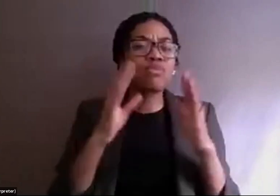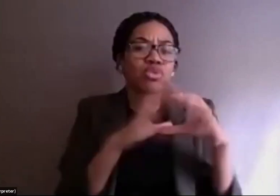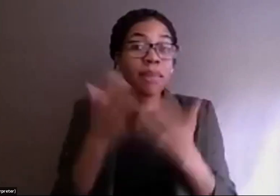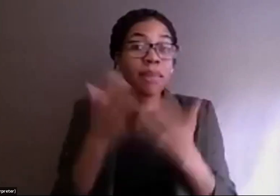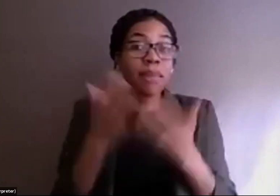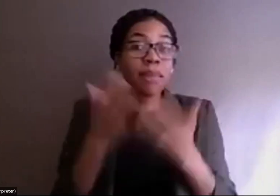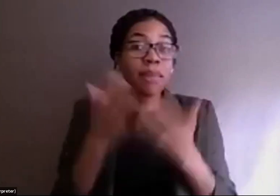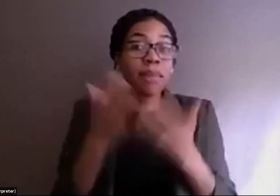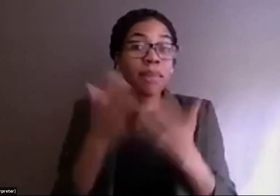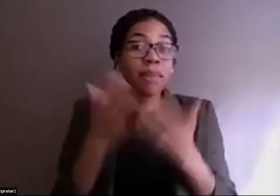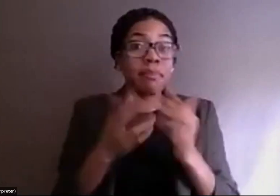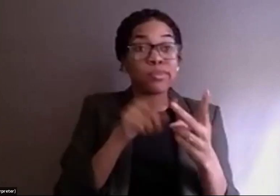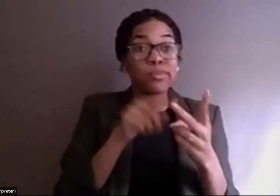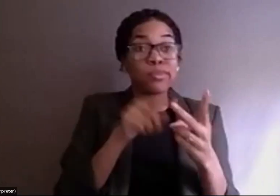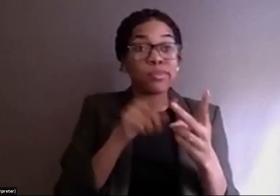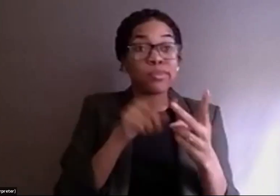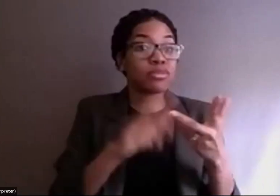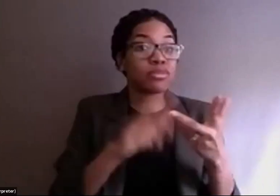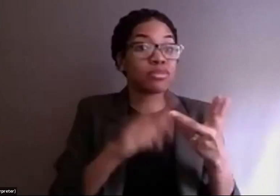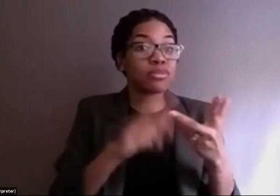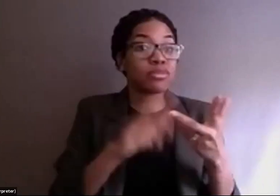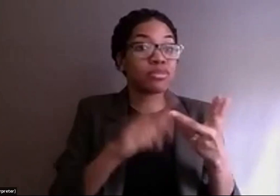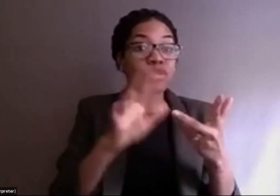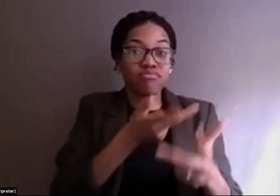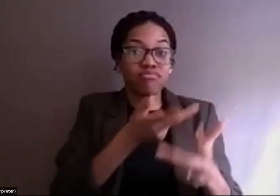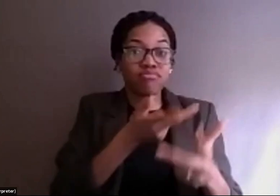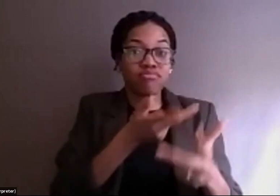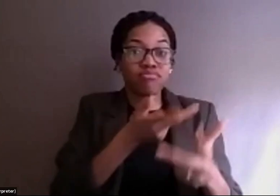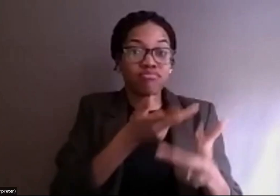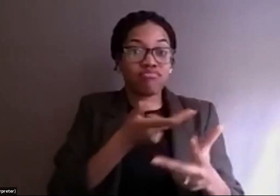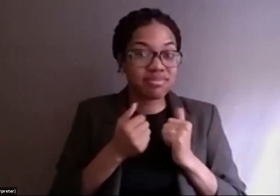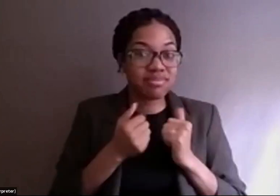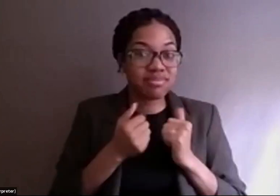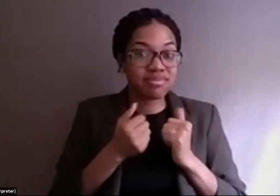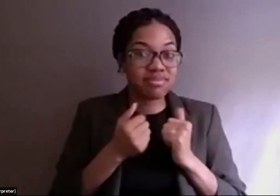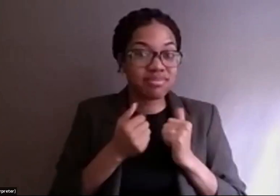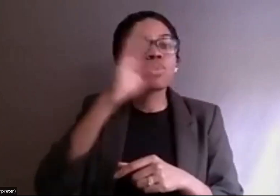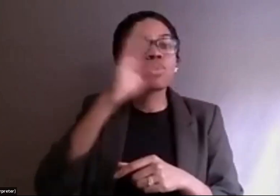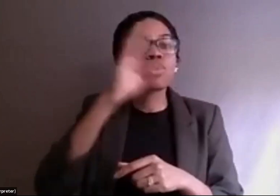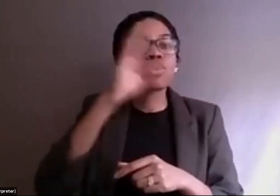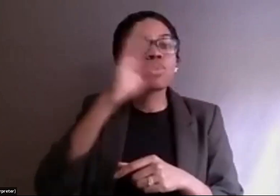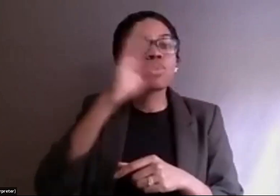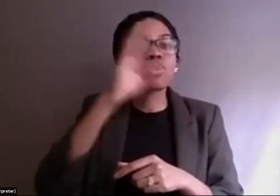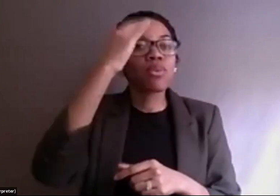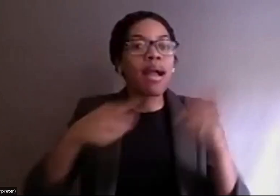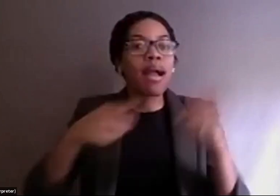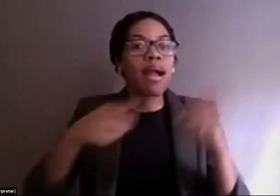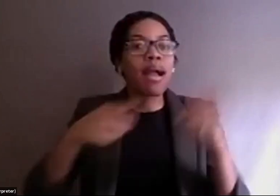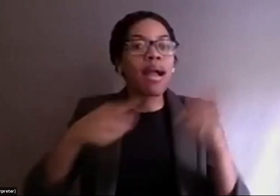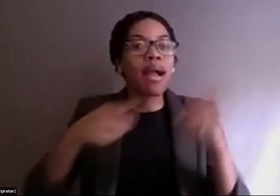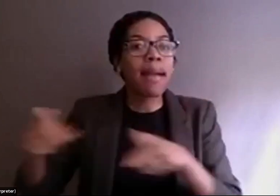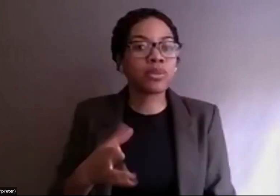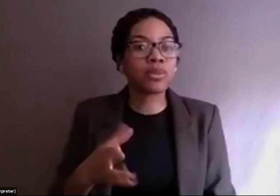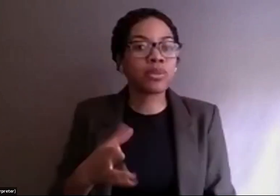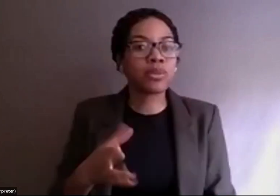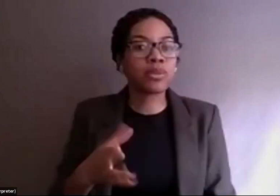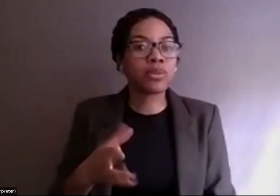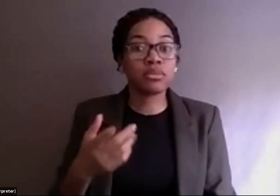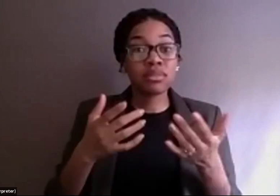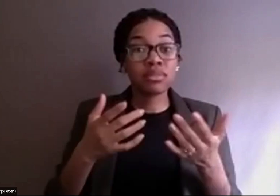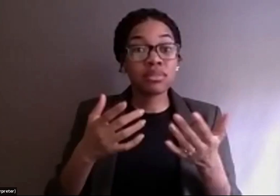You never knew whether something was going to break out. And that's important for young organizers today, because sometimes they think they're doing something